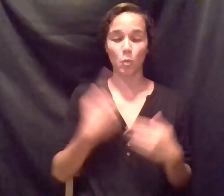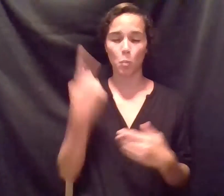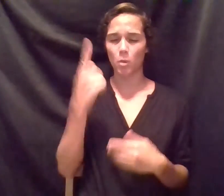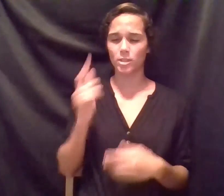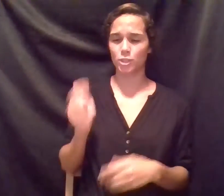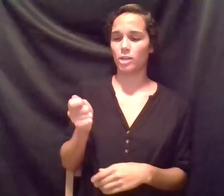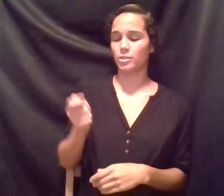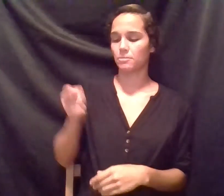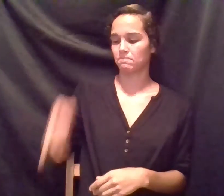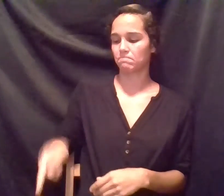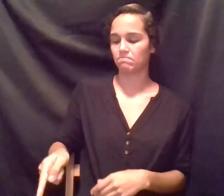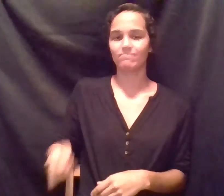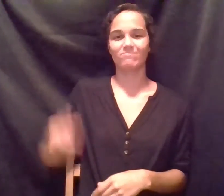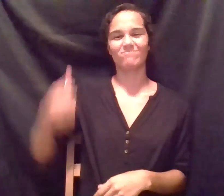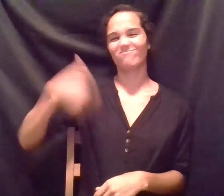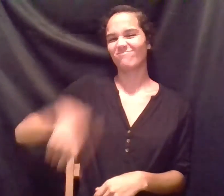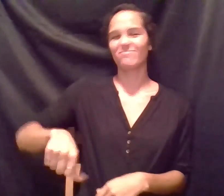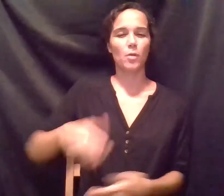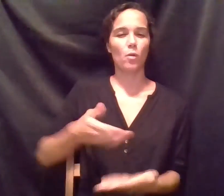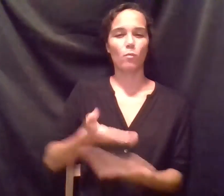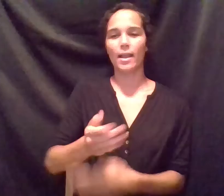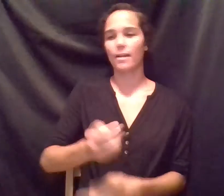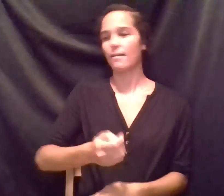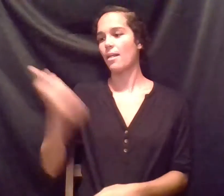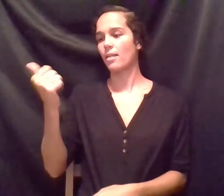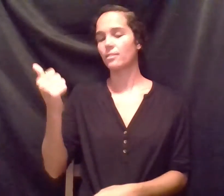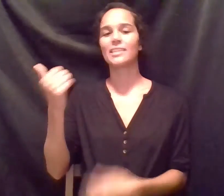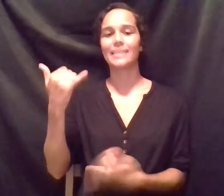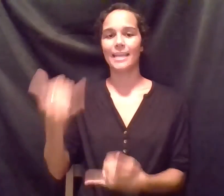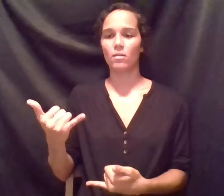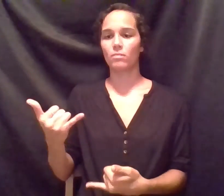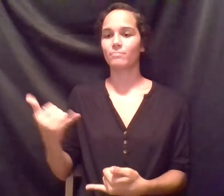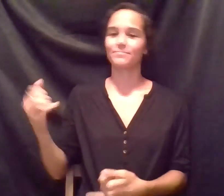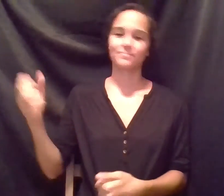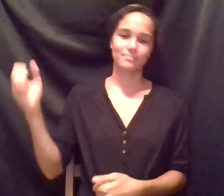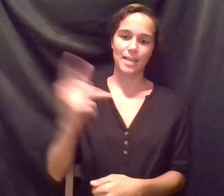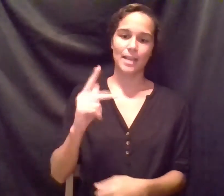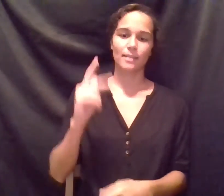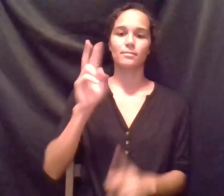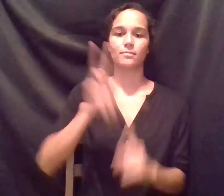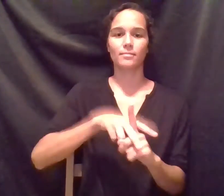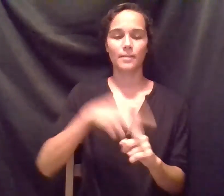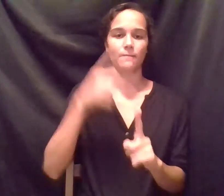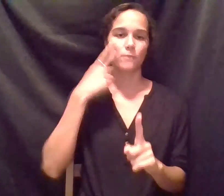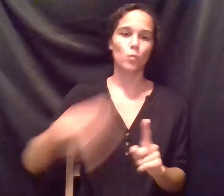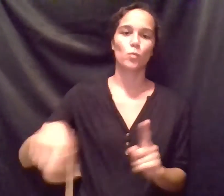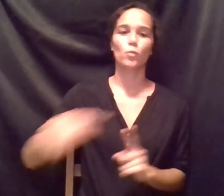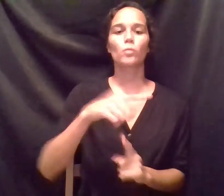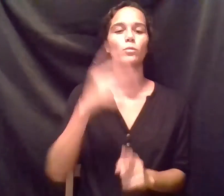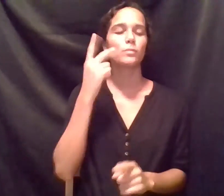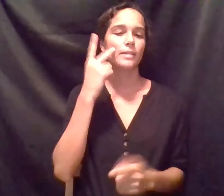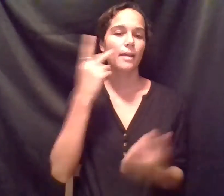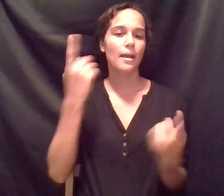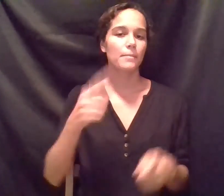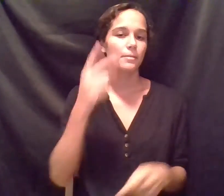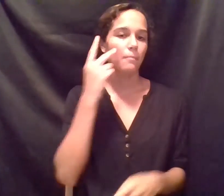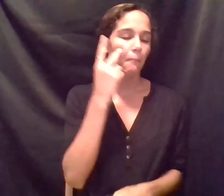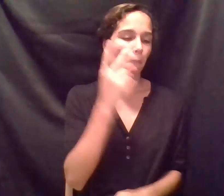to say you don't have that right. That's been appealed by the ACLU. We'll see what happens there. The other jurisdictions